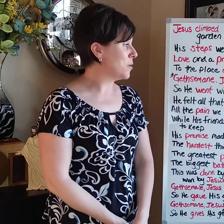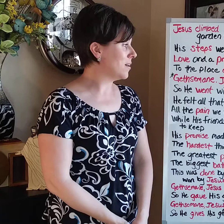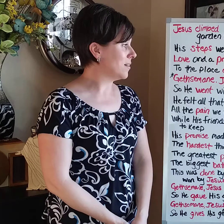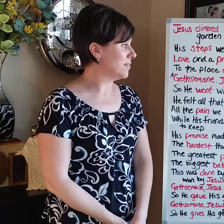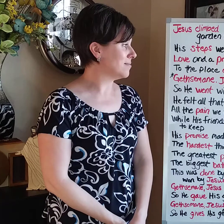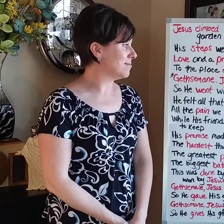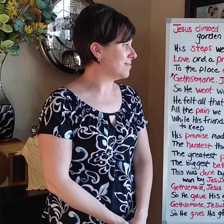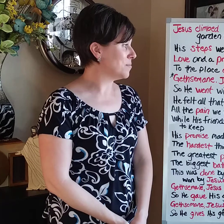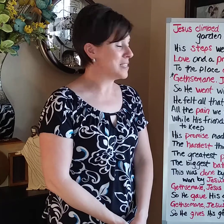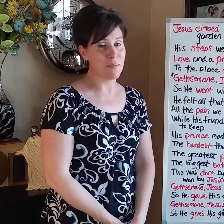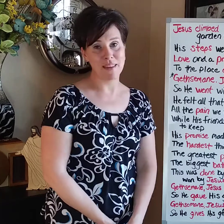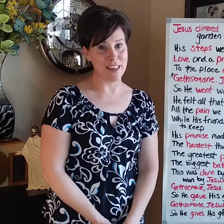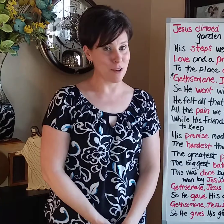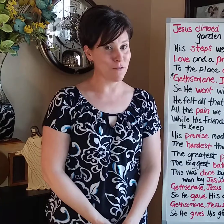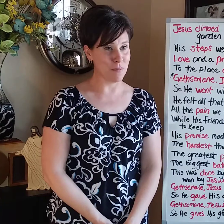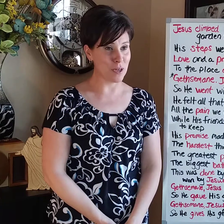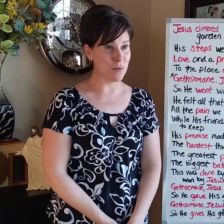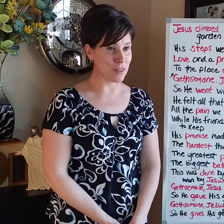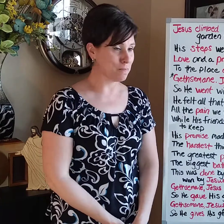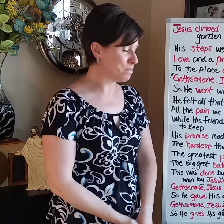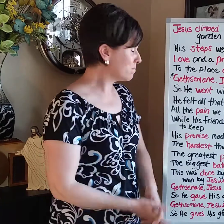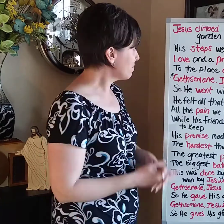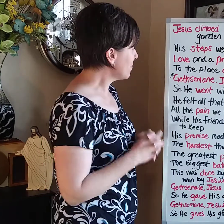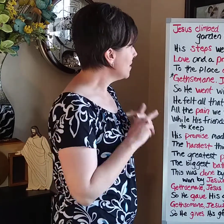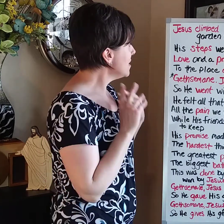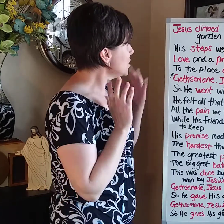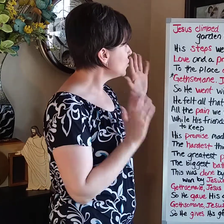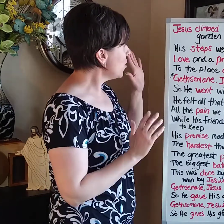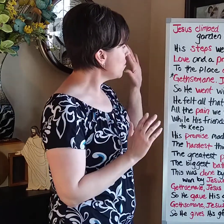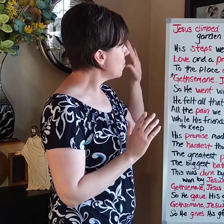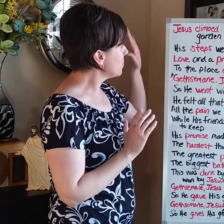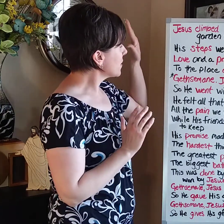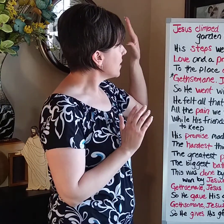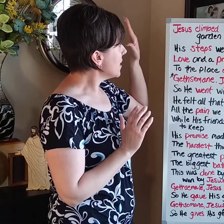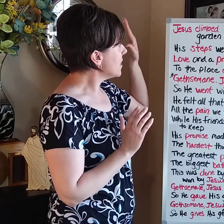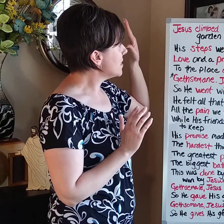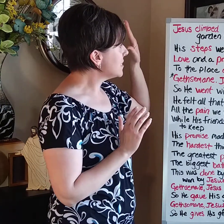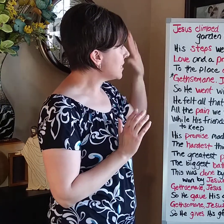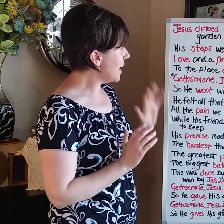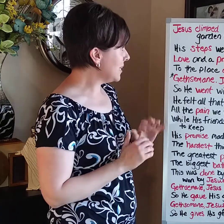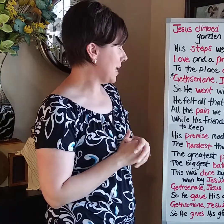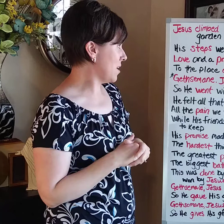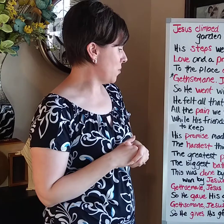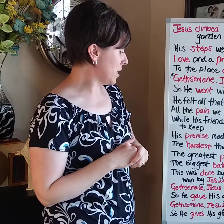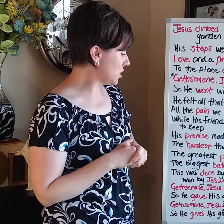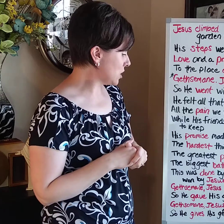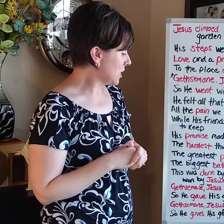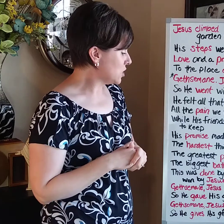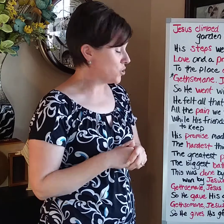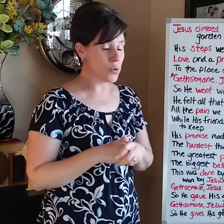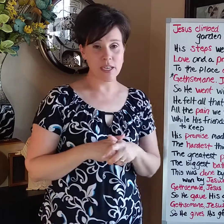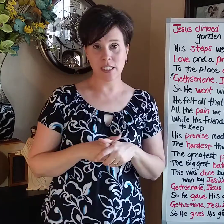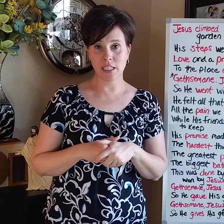will be something that they're familiar with. So the sign language to this